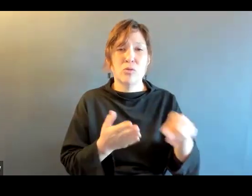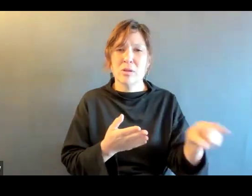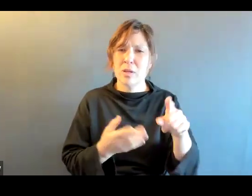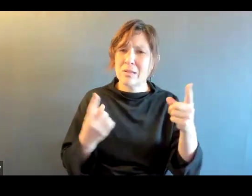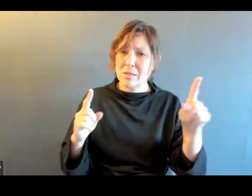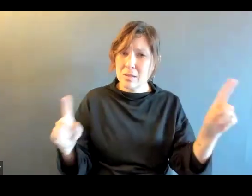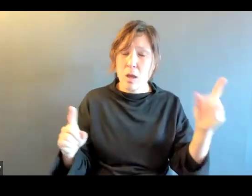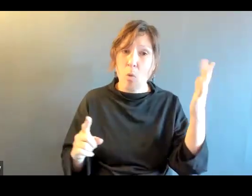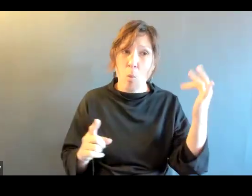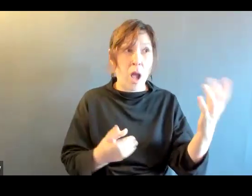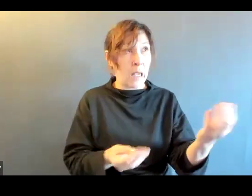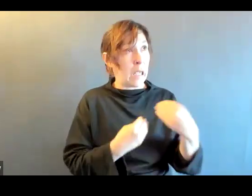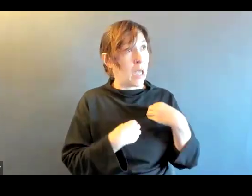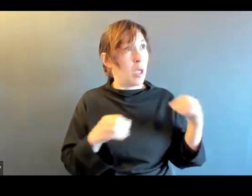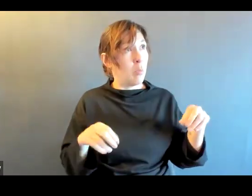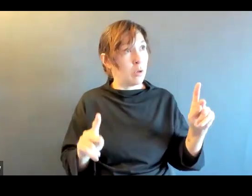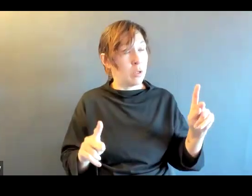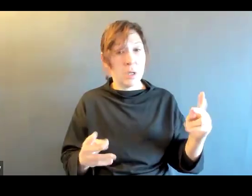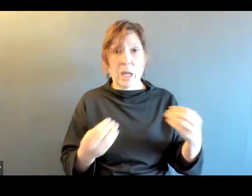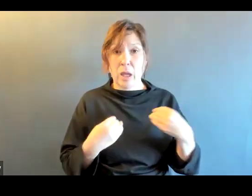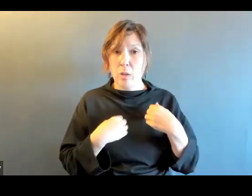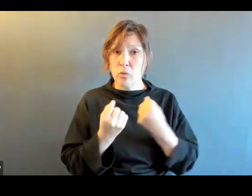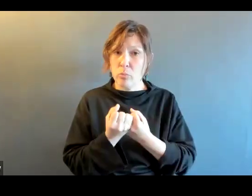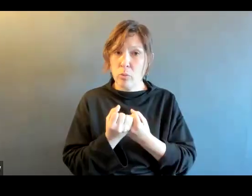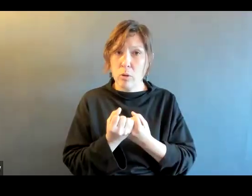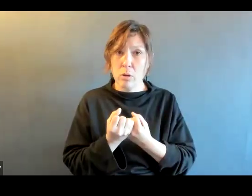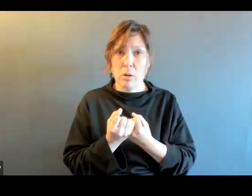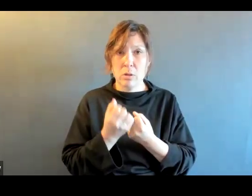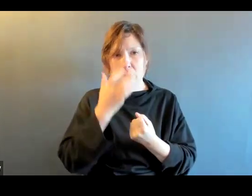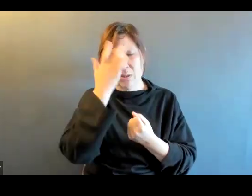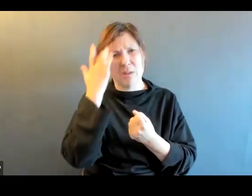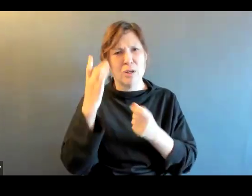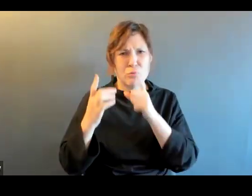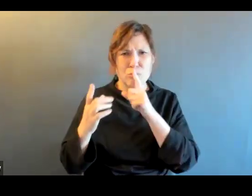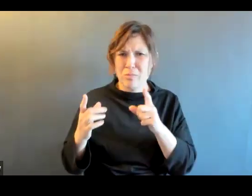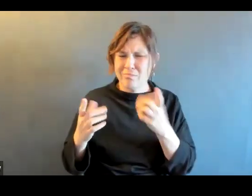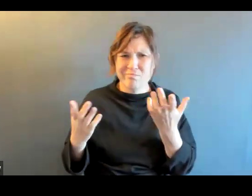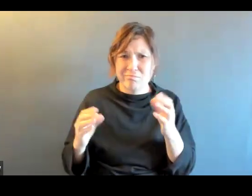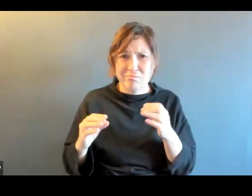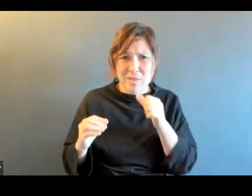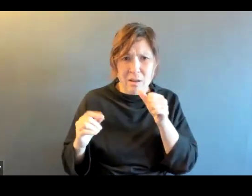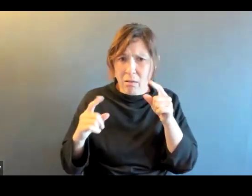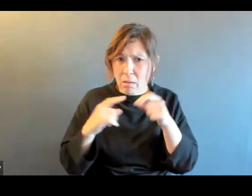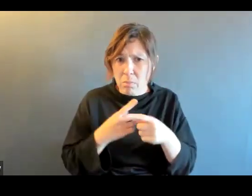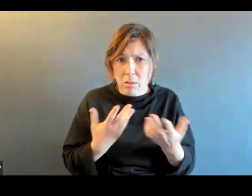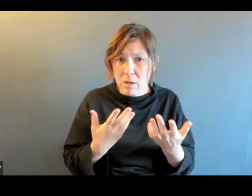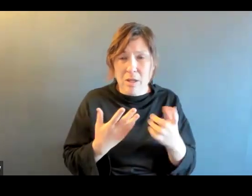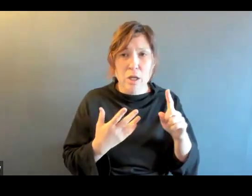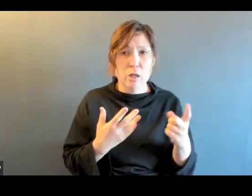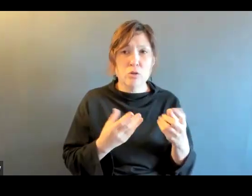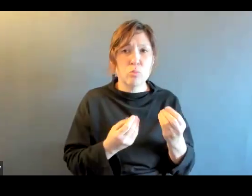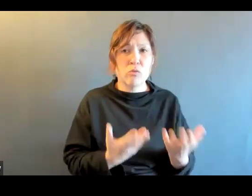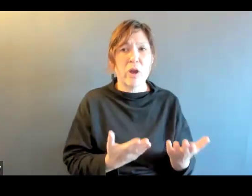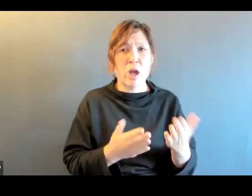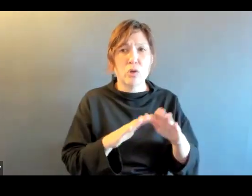the opportunity and the support to thrive. There's no secret formula for student success. 30 seconds. Provide children with